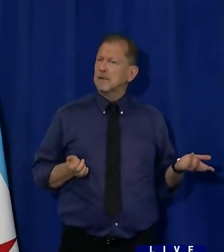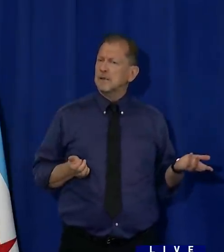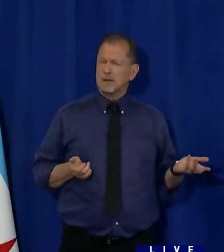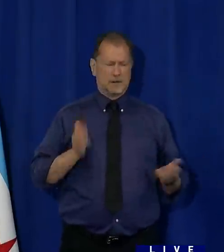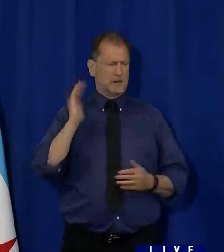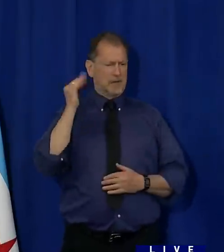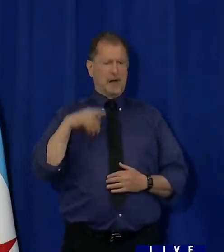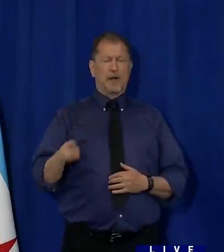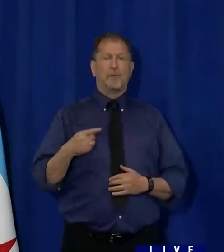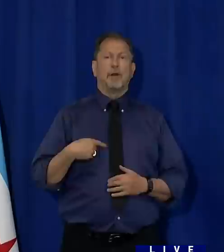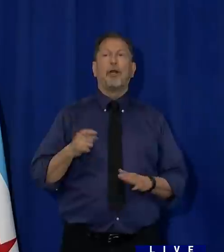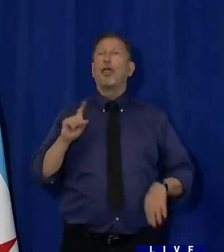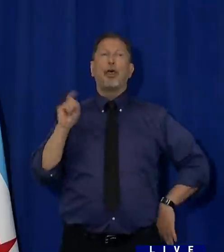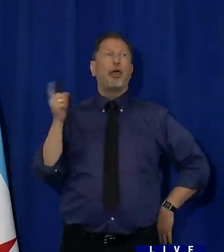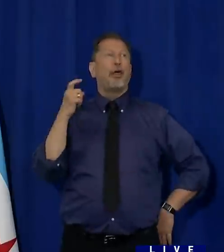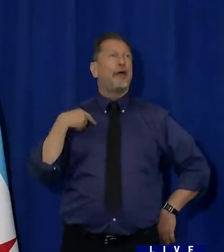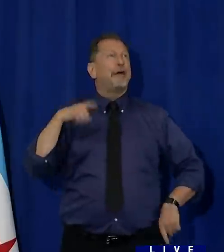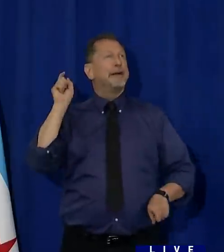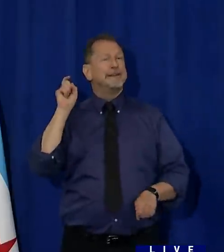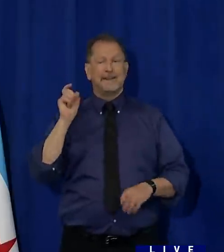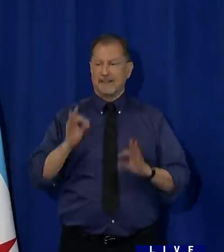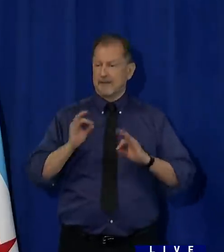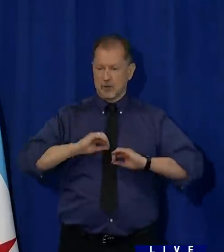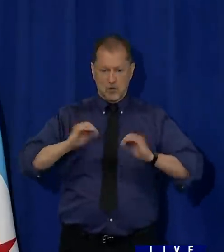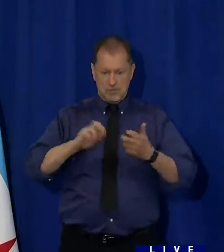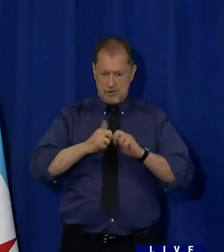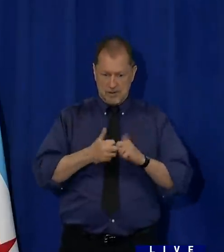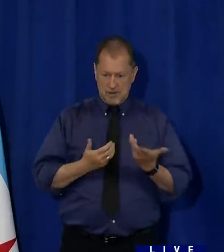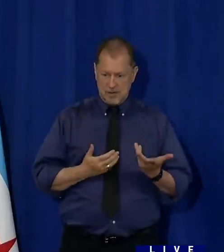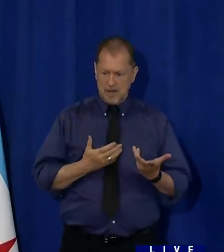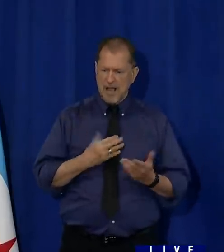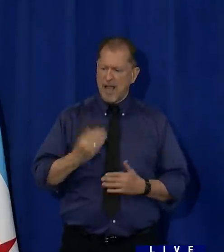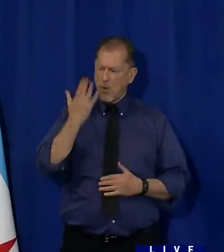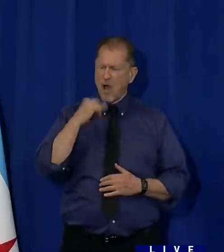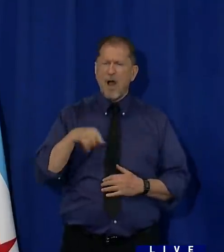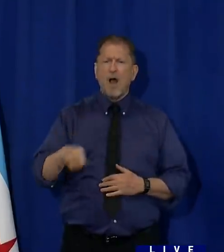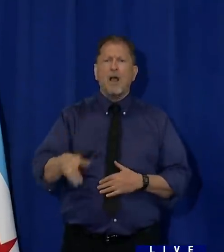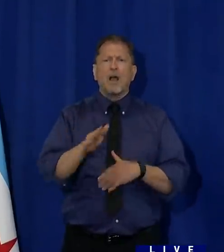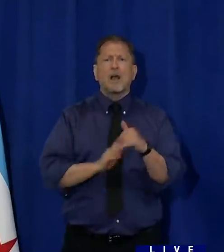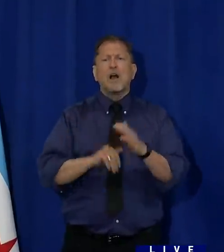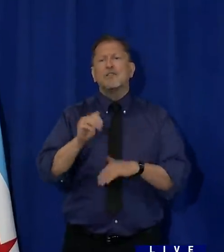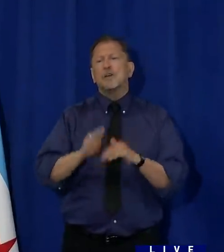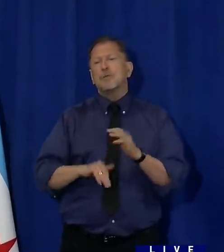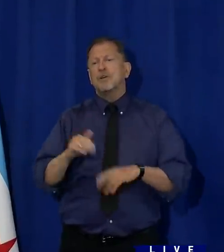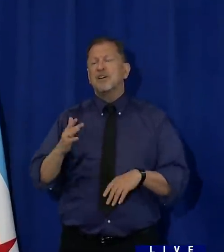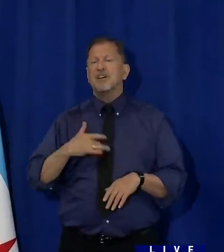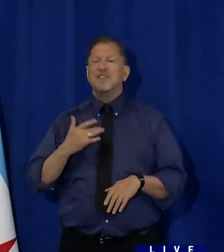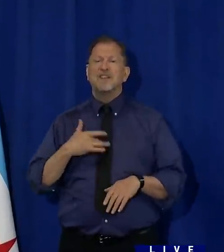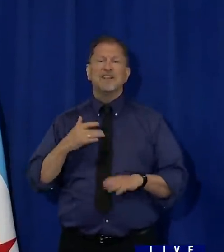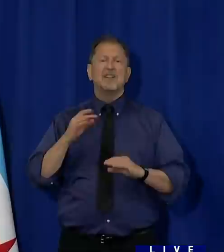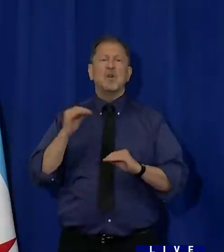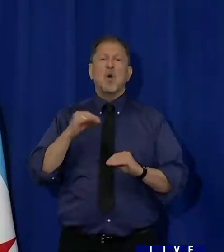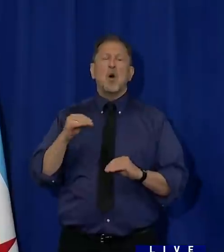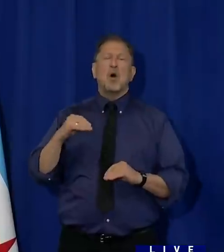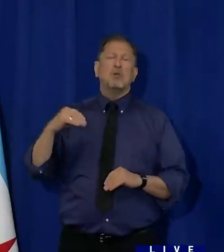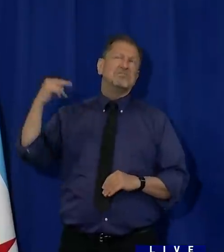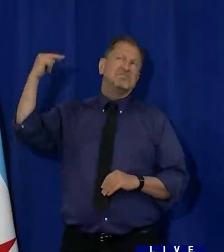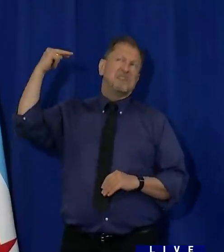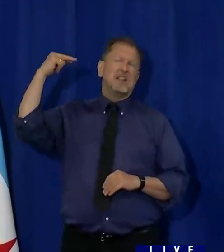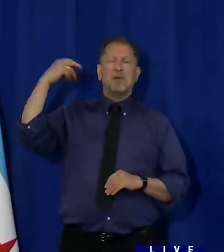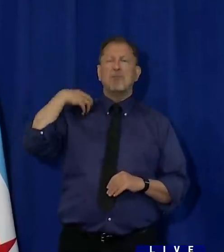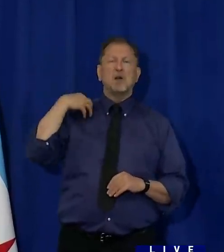What are you doing when there's no crisis? And what makes you comfortable enough that supervisors won't hold you accountable?